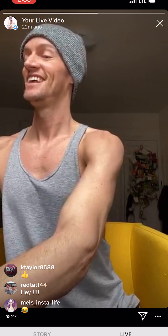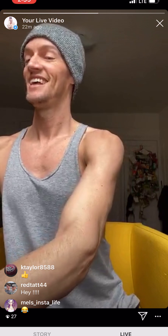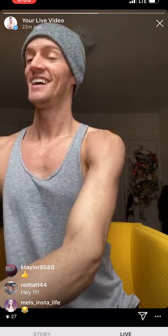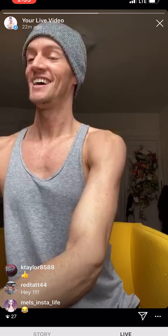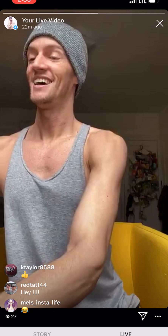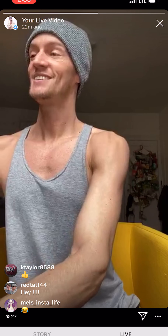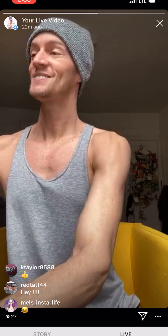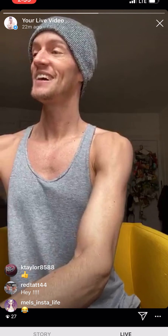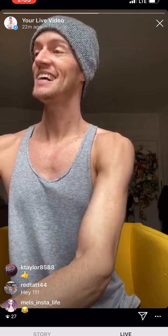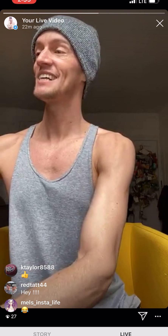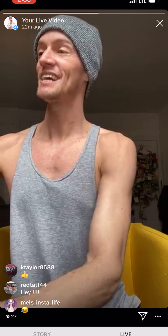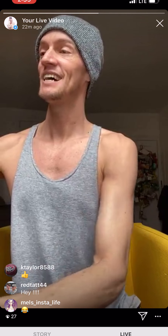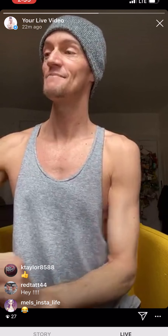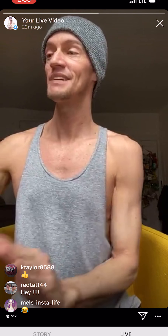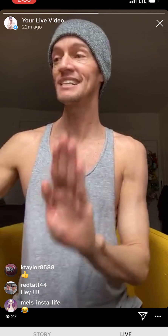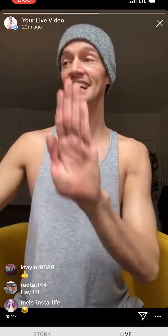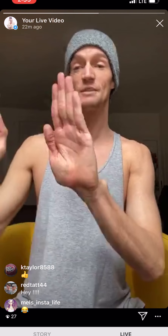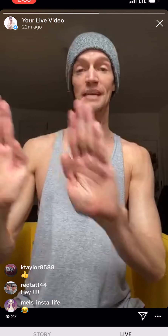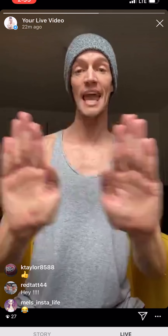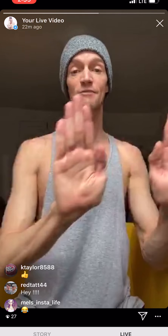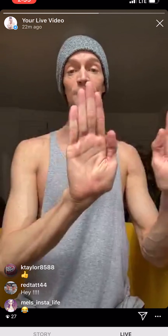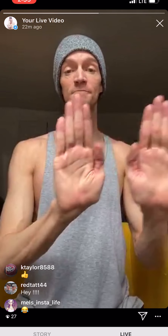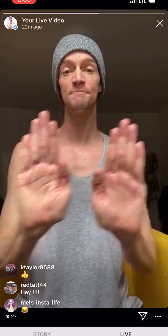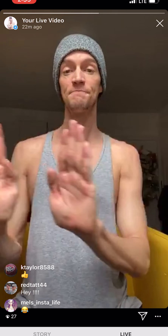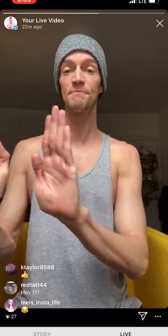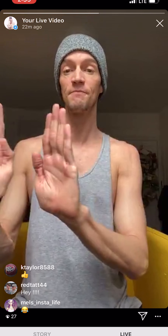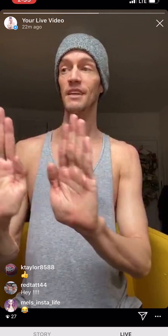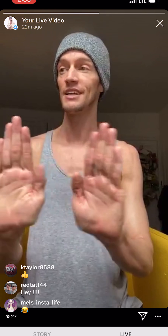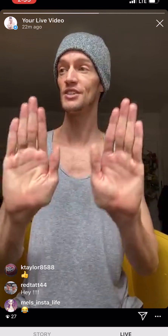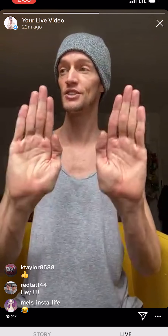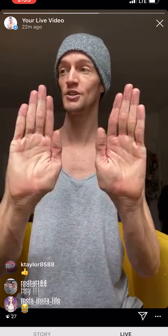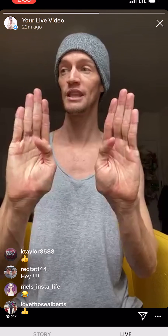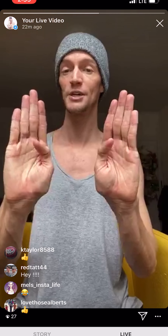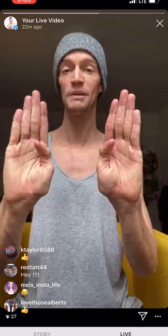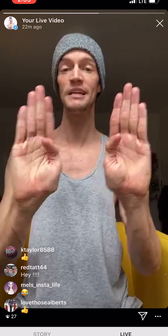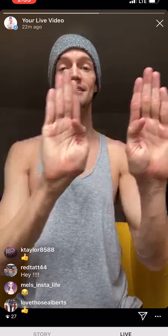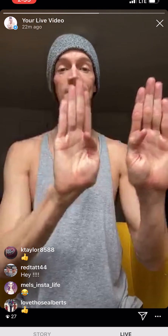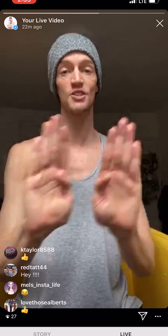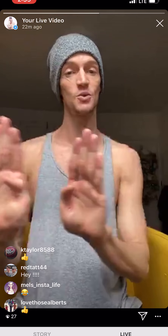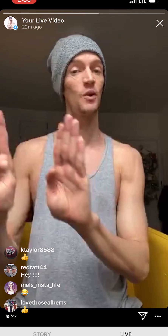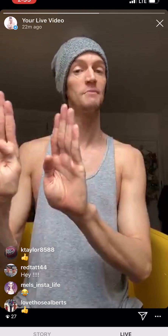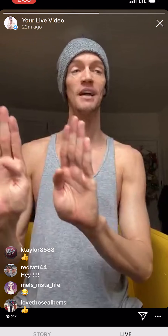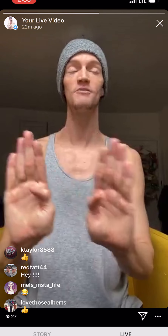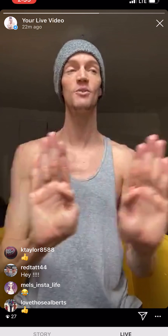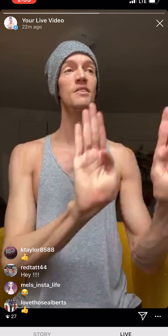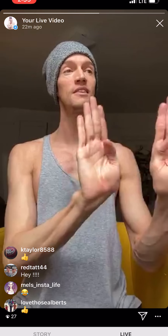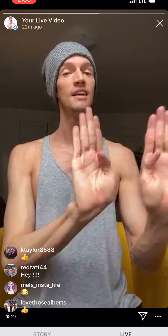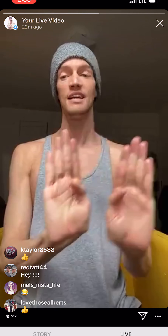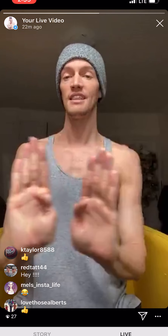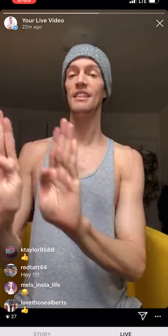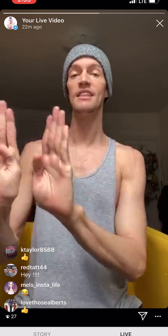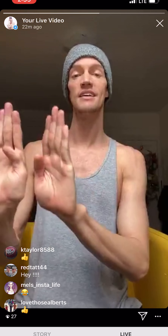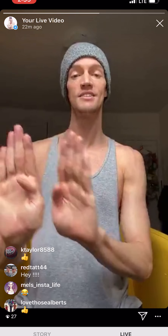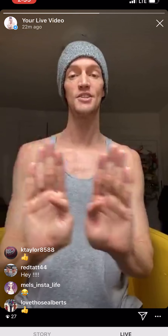All right. Um, the next sign is behavior. And just two letter Bs just swinging back and forth. This show is